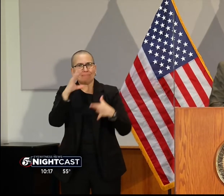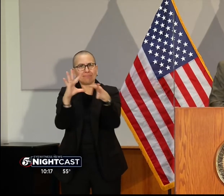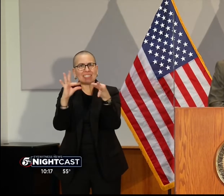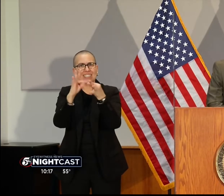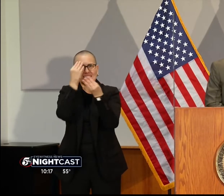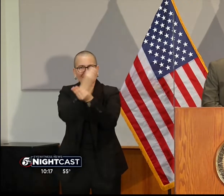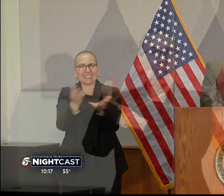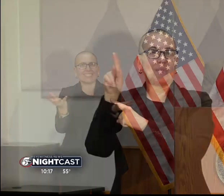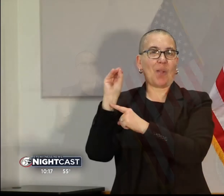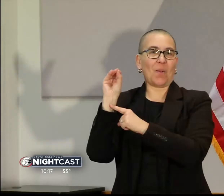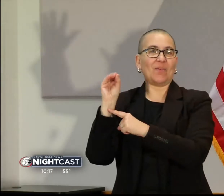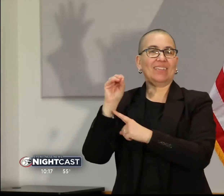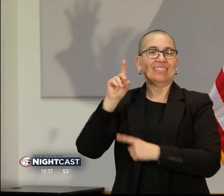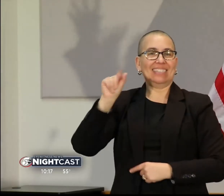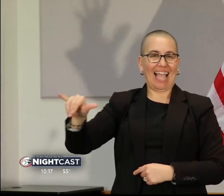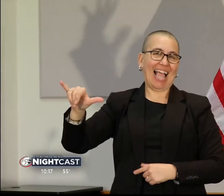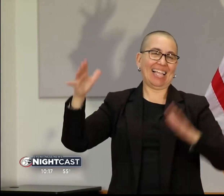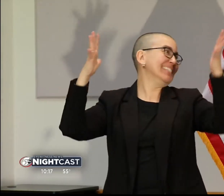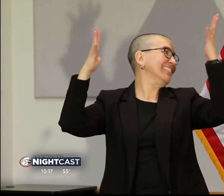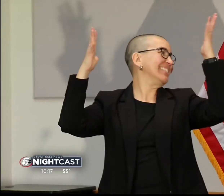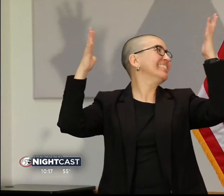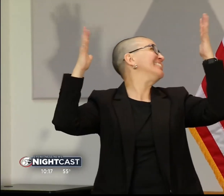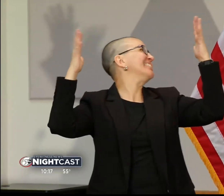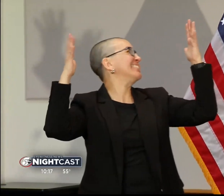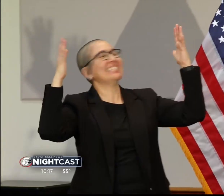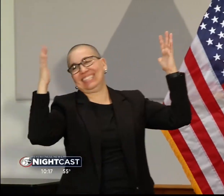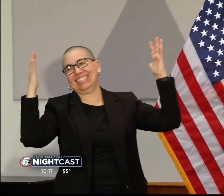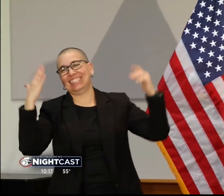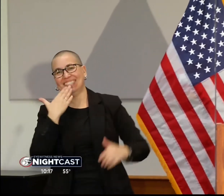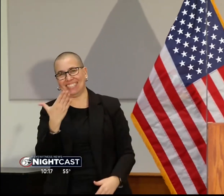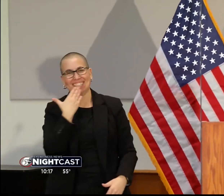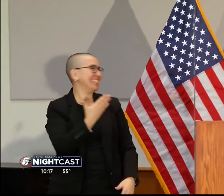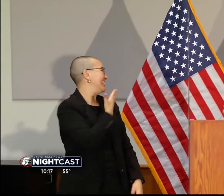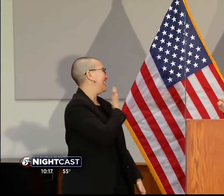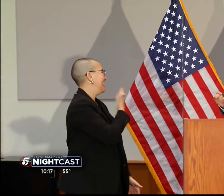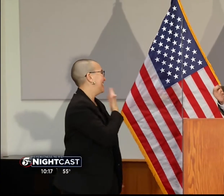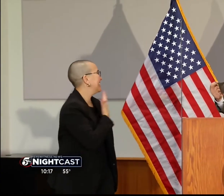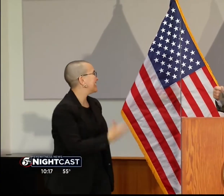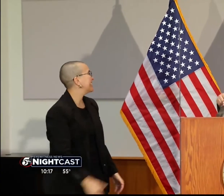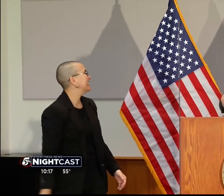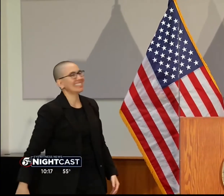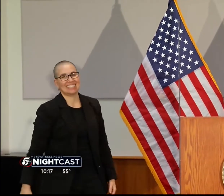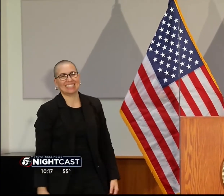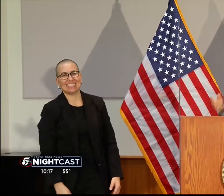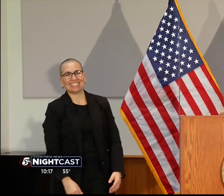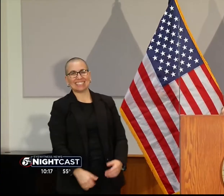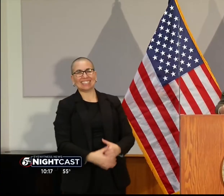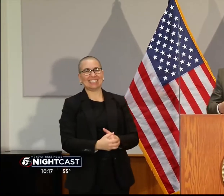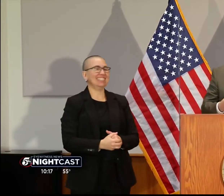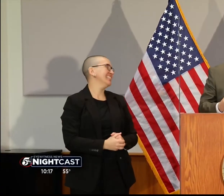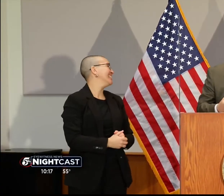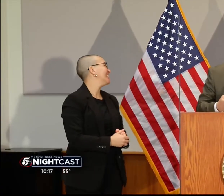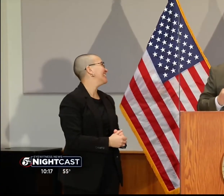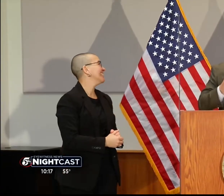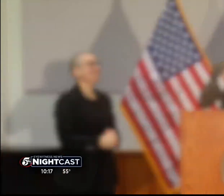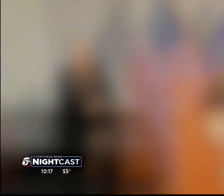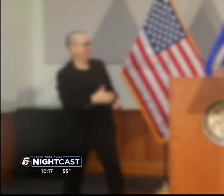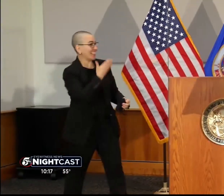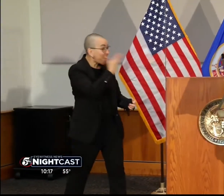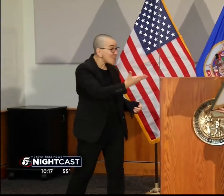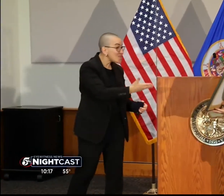unaware I was going to do this. As she signs along flawlessly, the governor declared today, Nick Zapko Day in Minnesota. So who